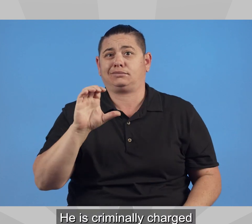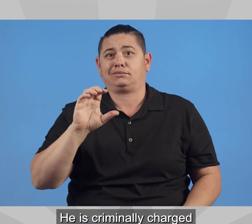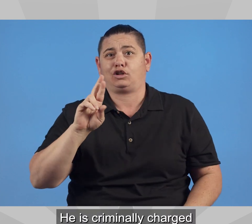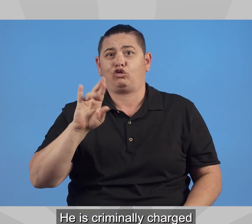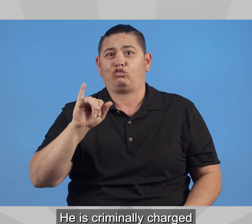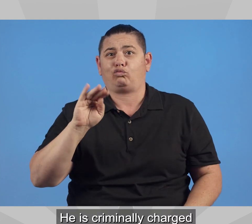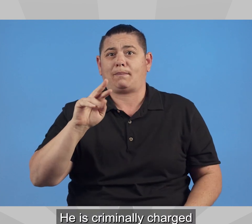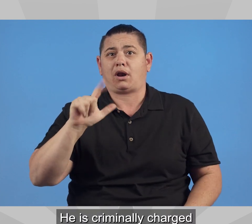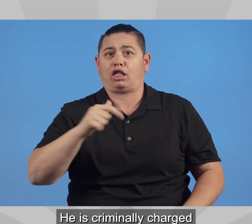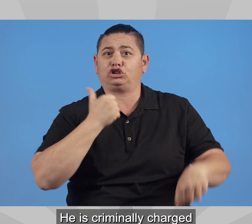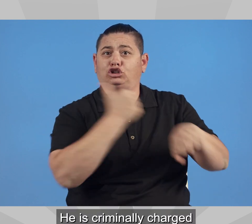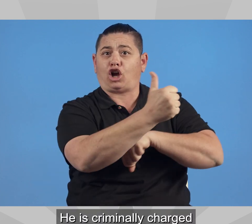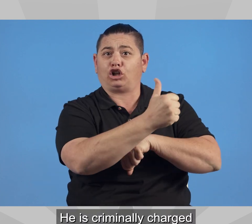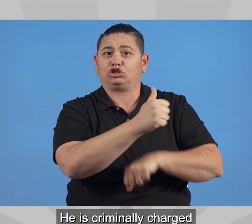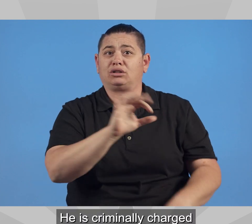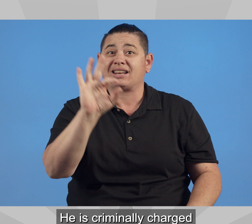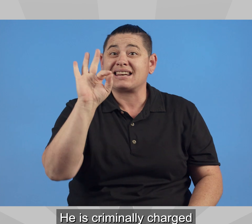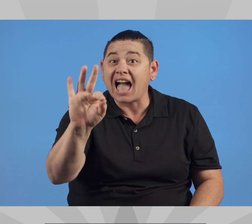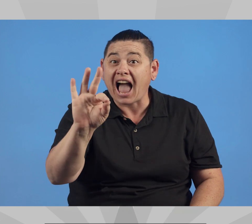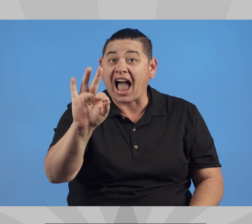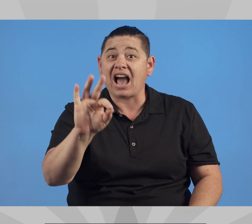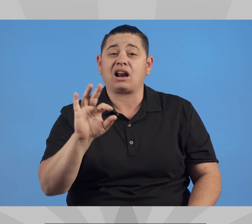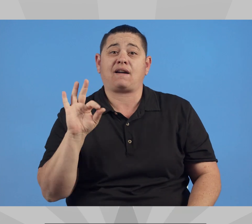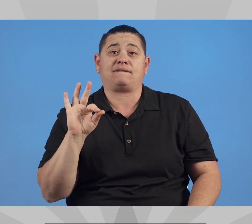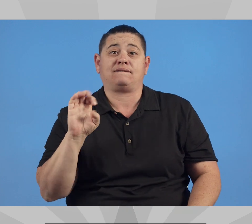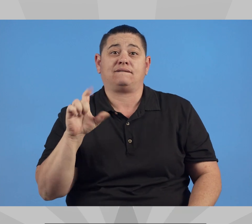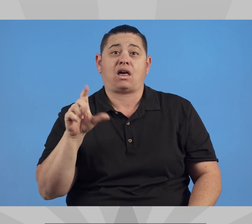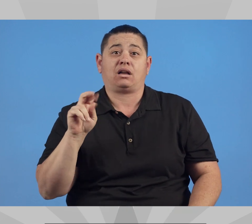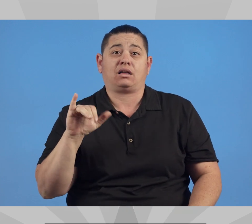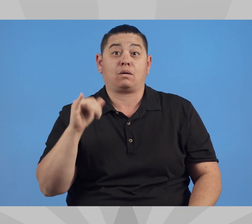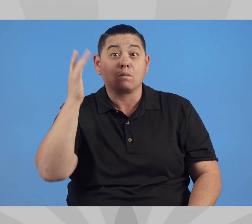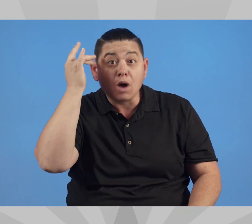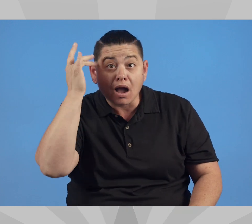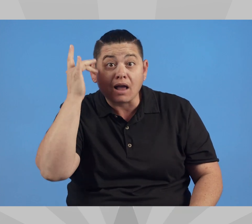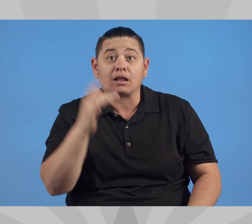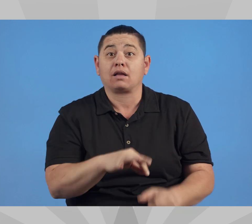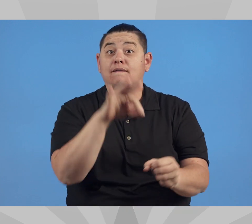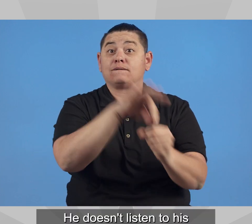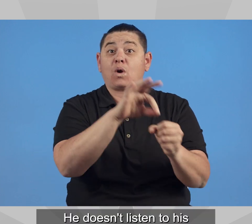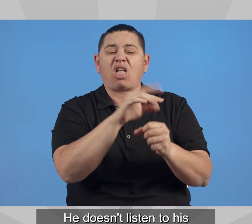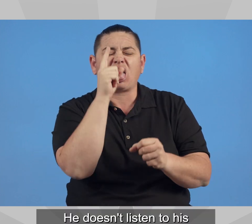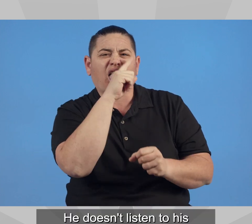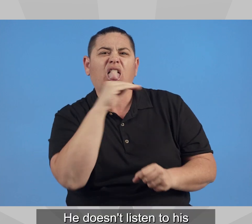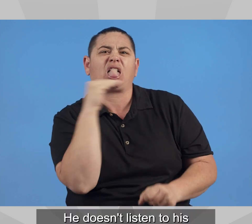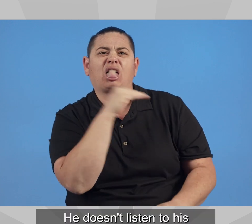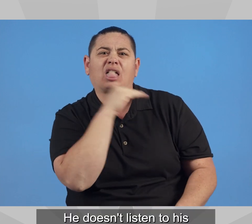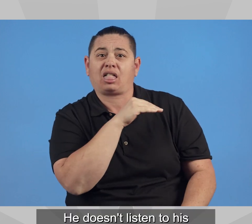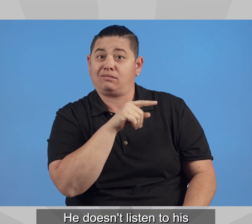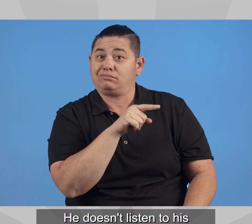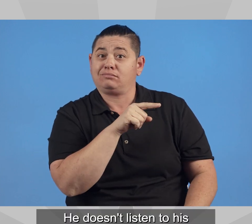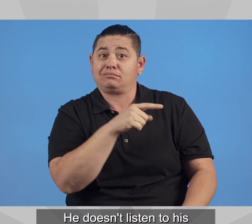He is criminally charged with 9 felonies for the fake elector scheme. He doesn't listen to